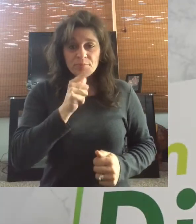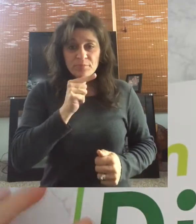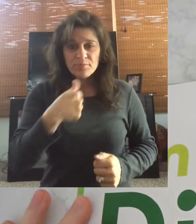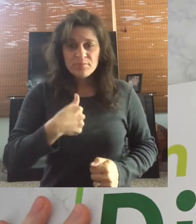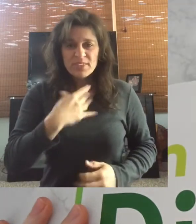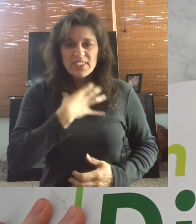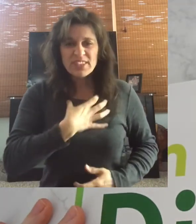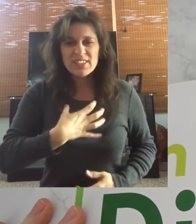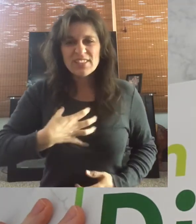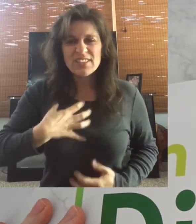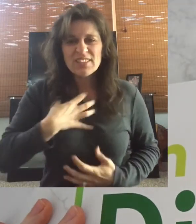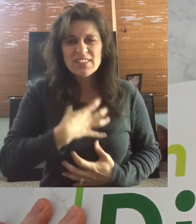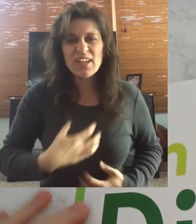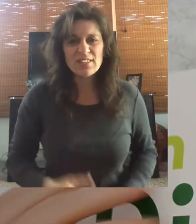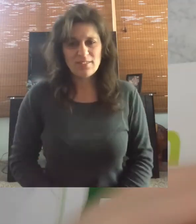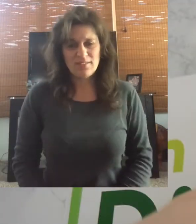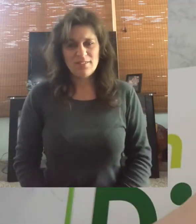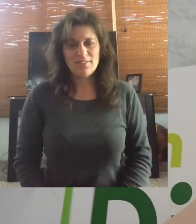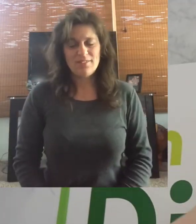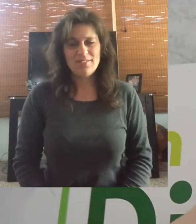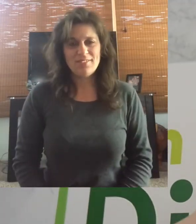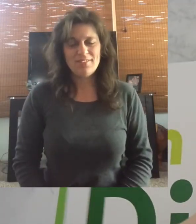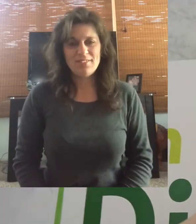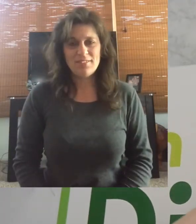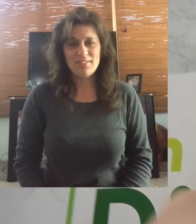I'm disgust.